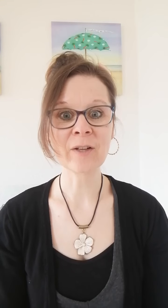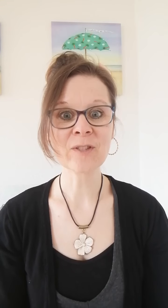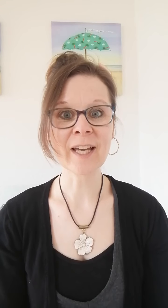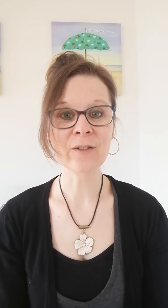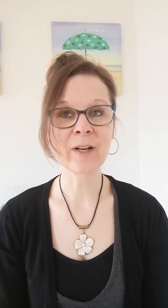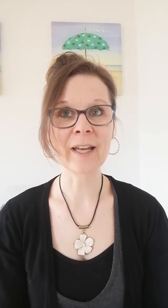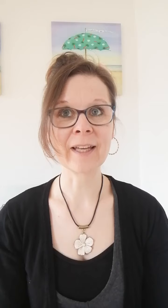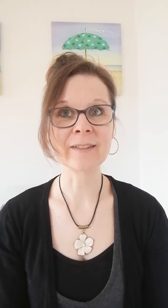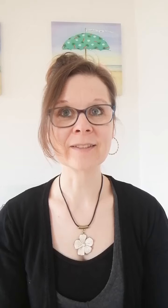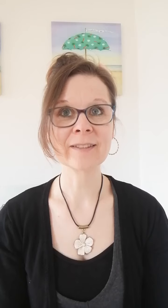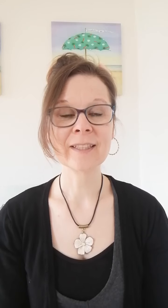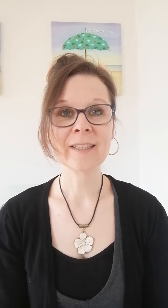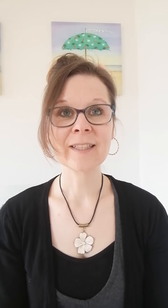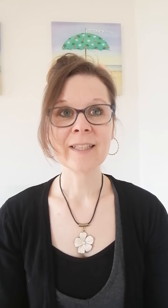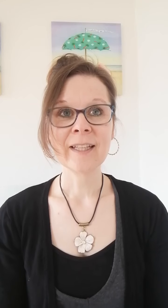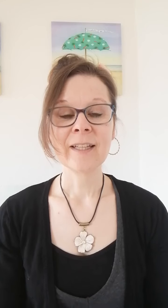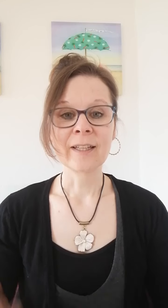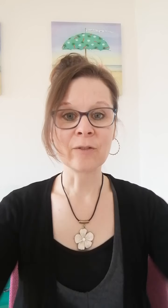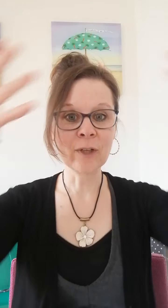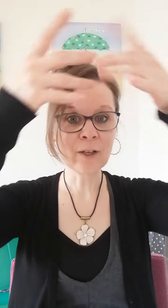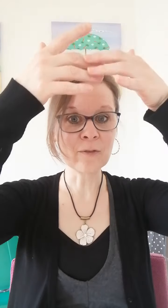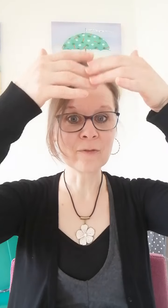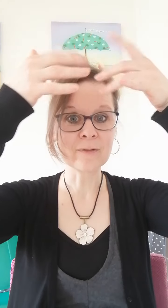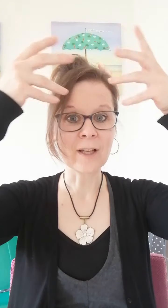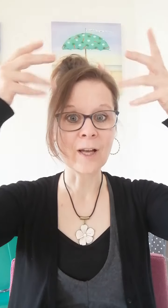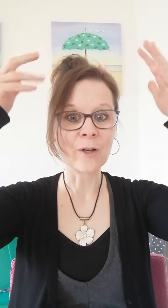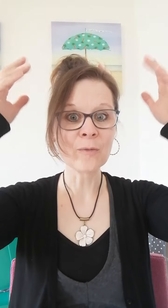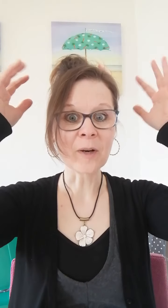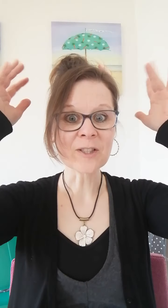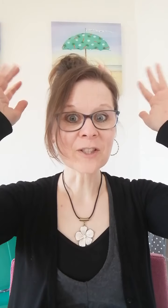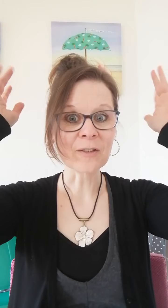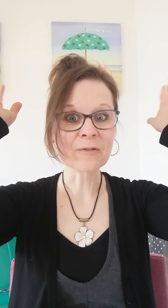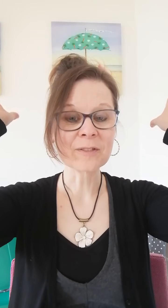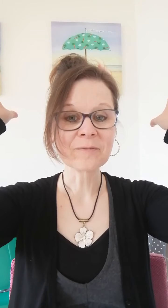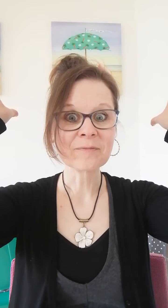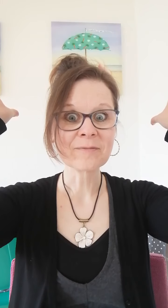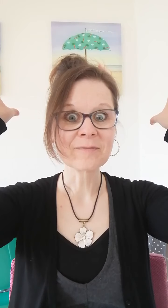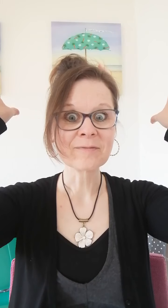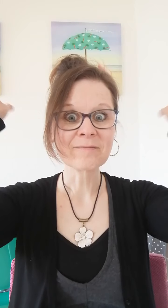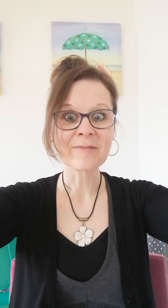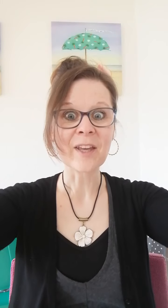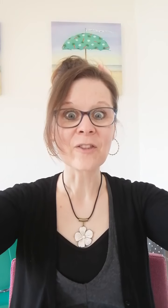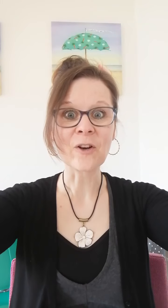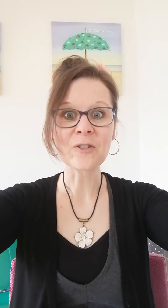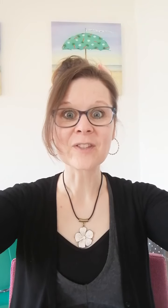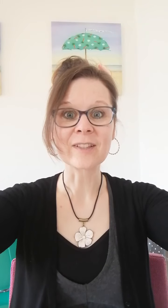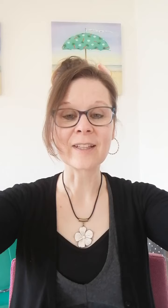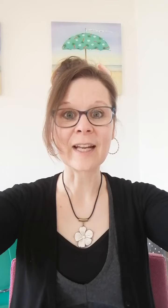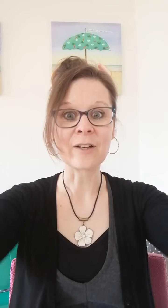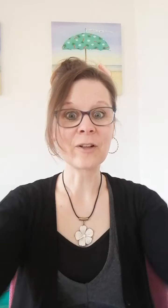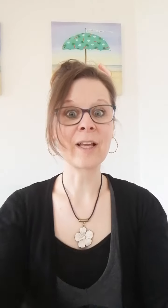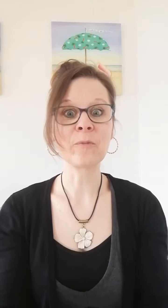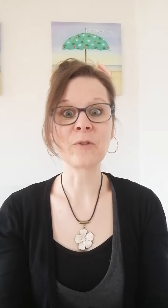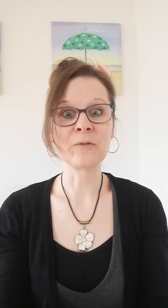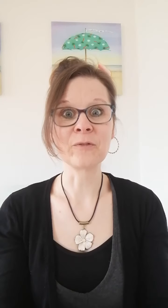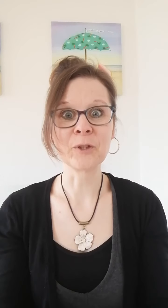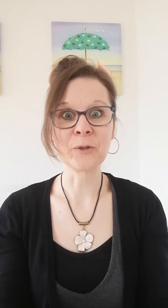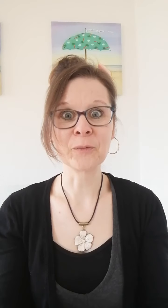crown chakra and get rid of a whole bunch of thoughts that are not helpful for you.